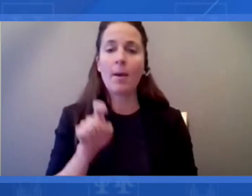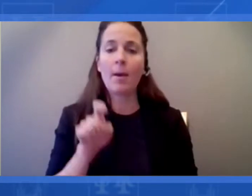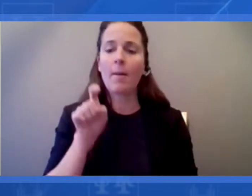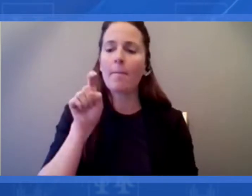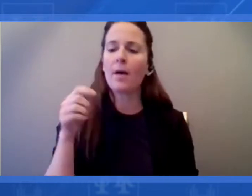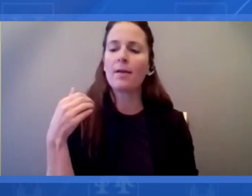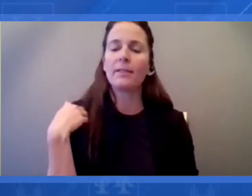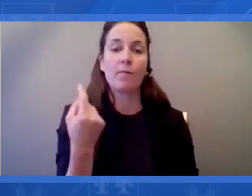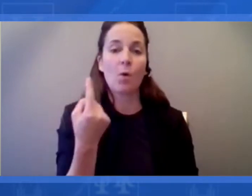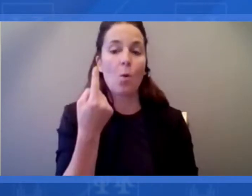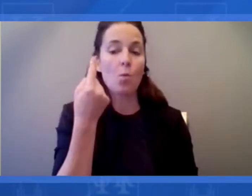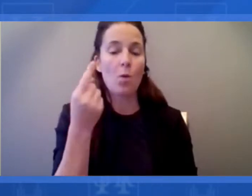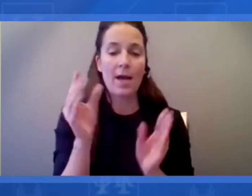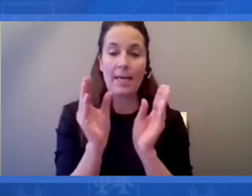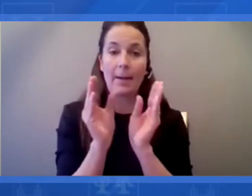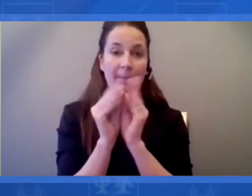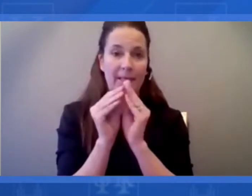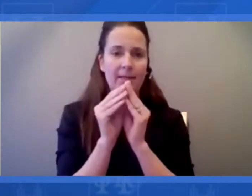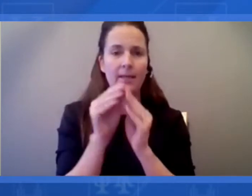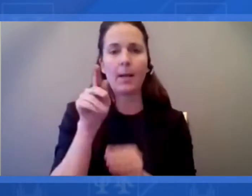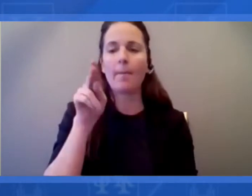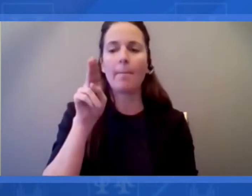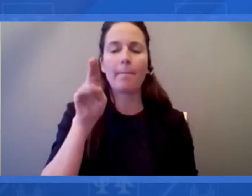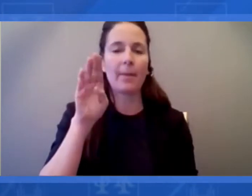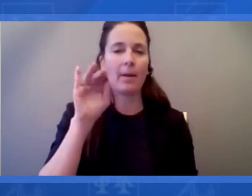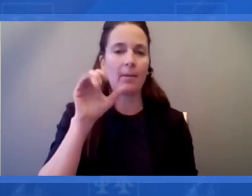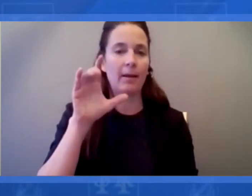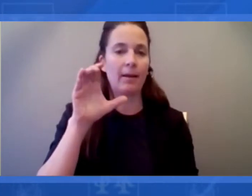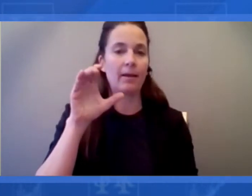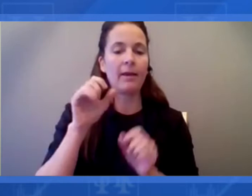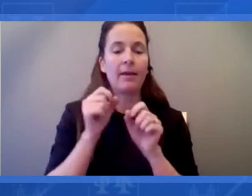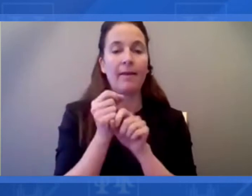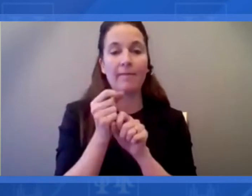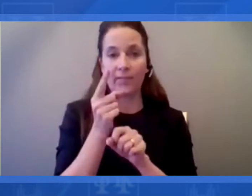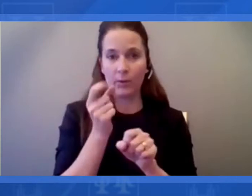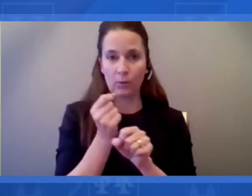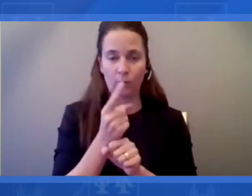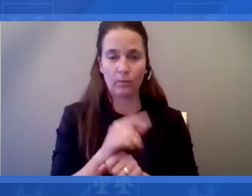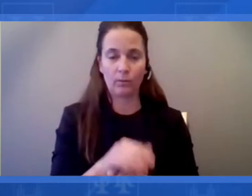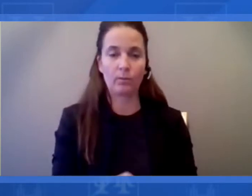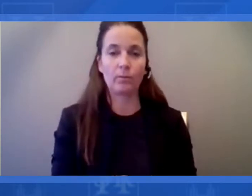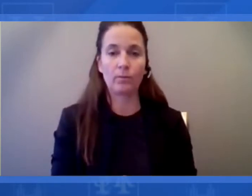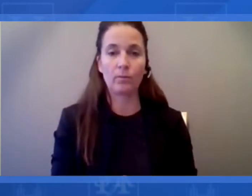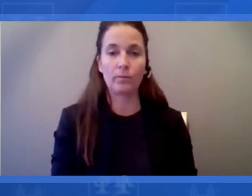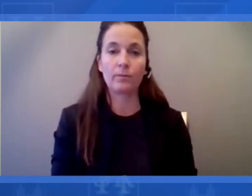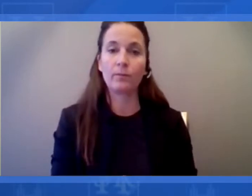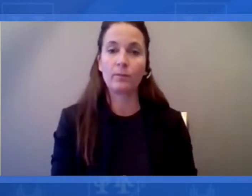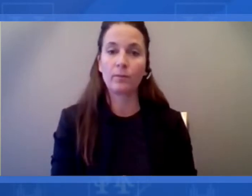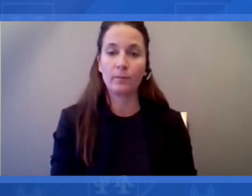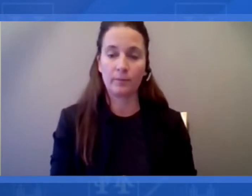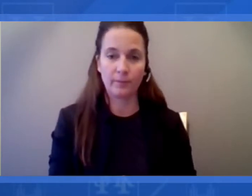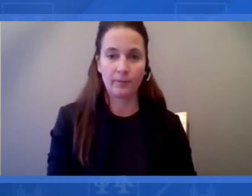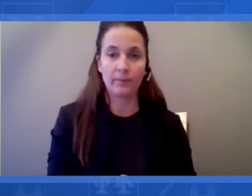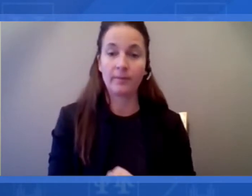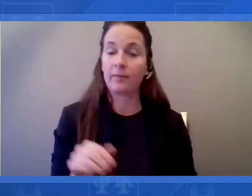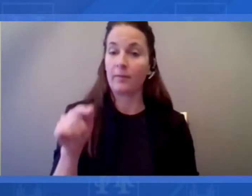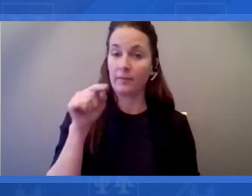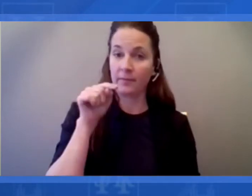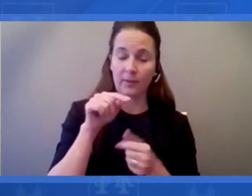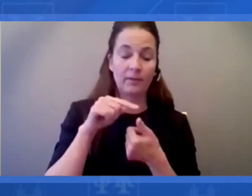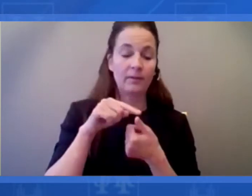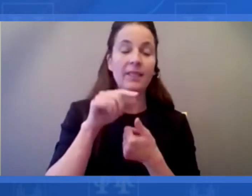annually. Conventional transit, HSR, and specialized transit, ATS and